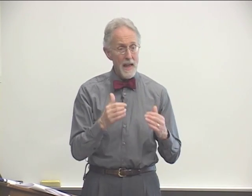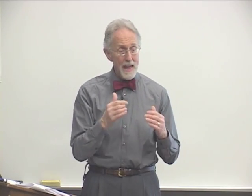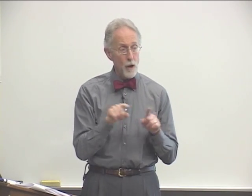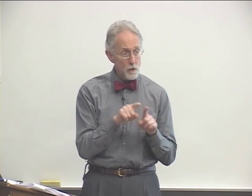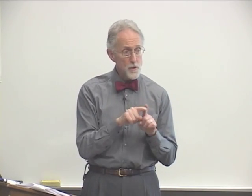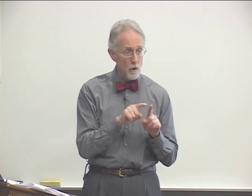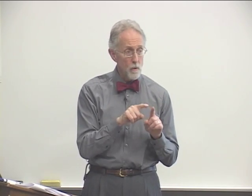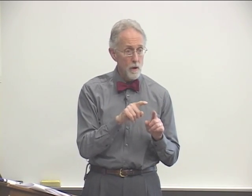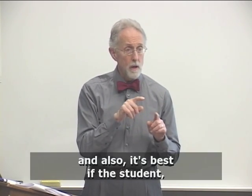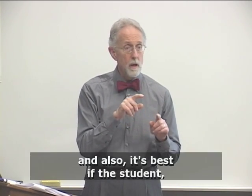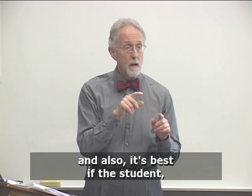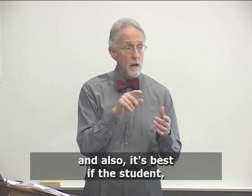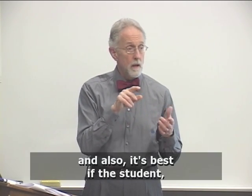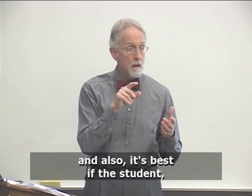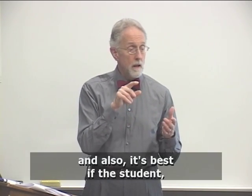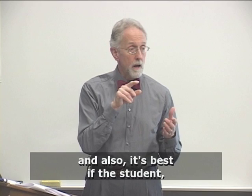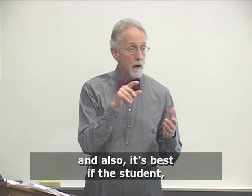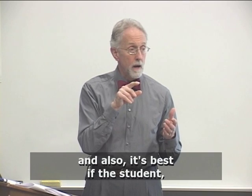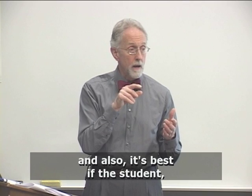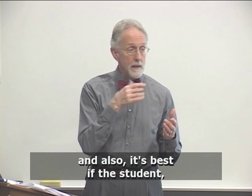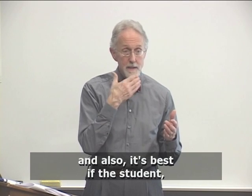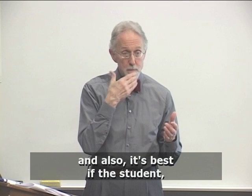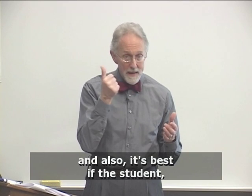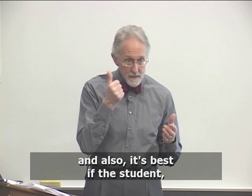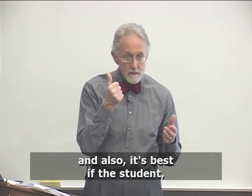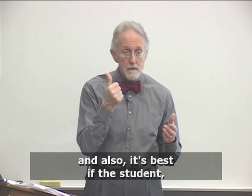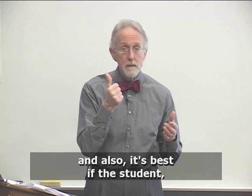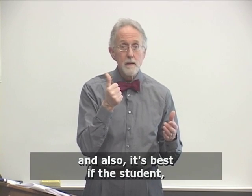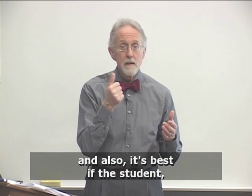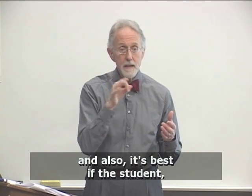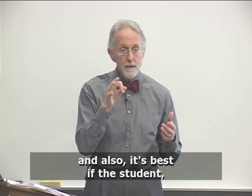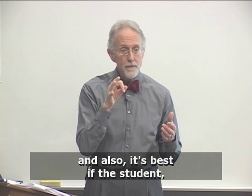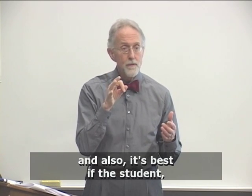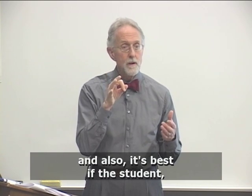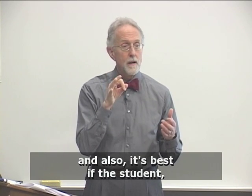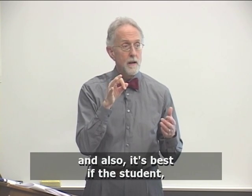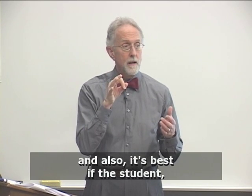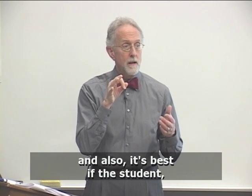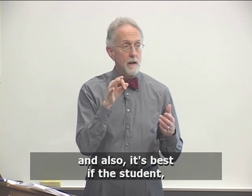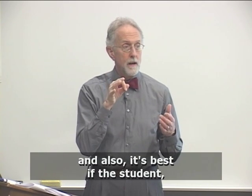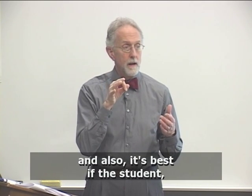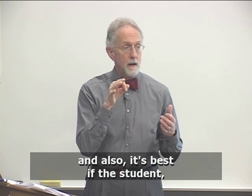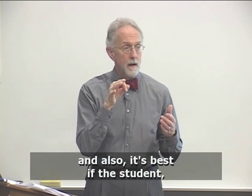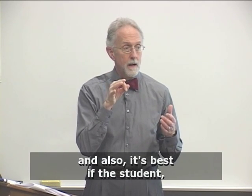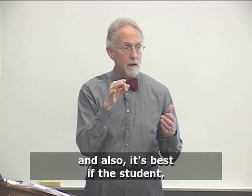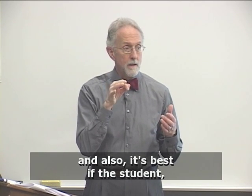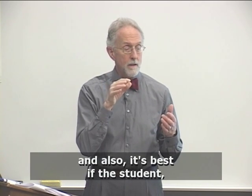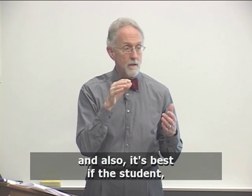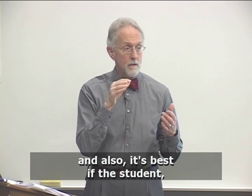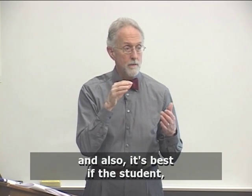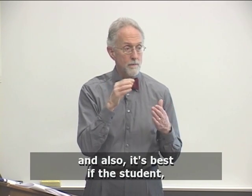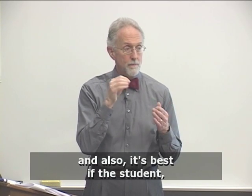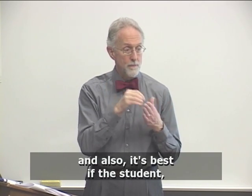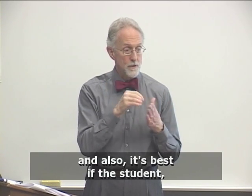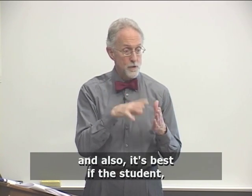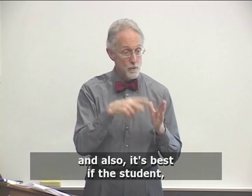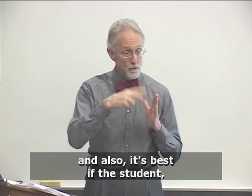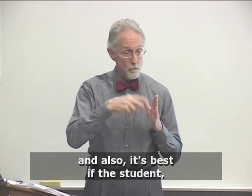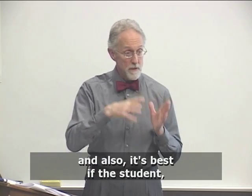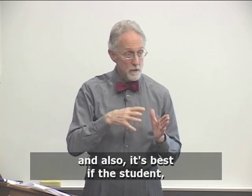And also, it's best if the student, the reader,